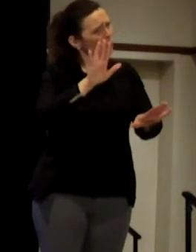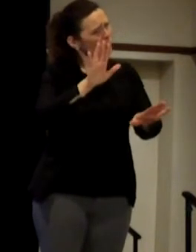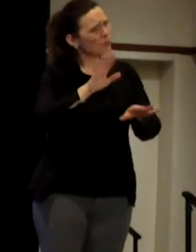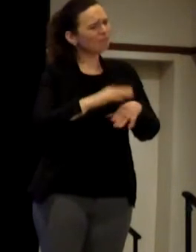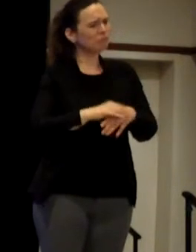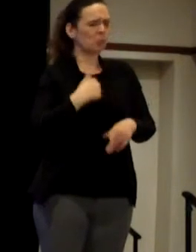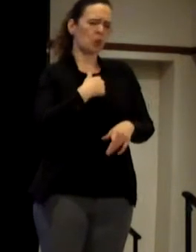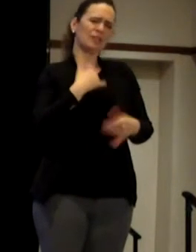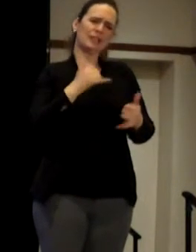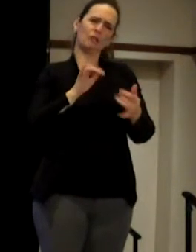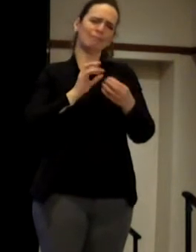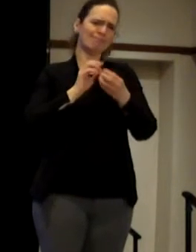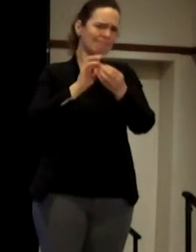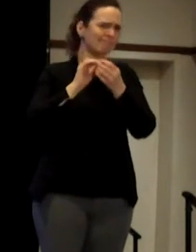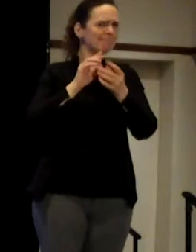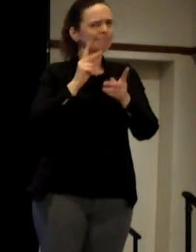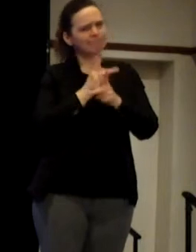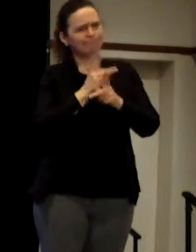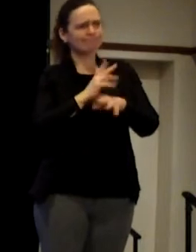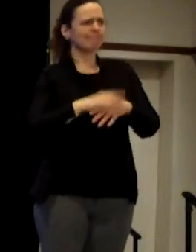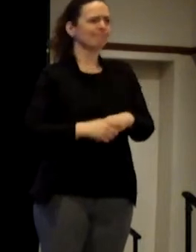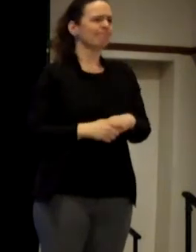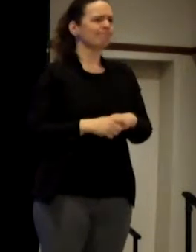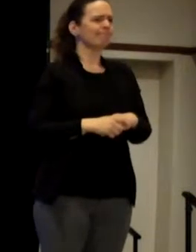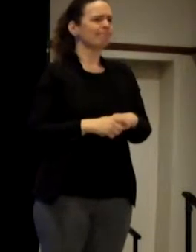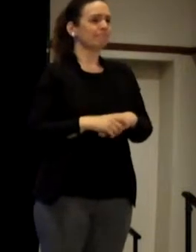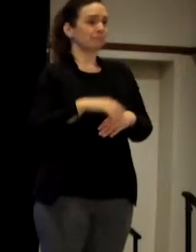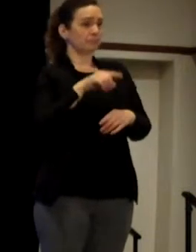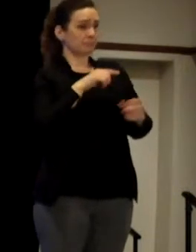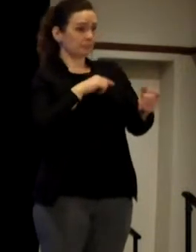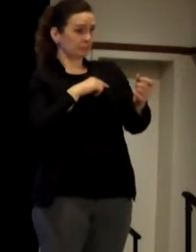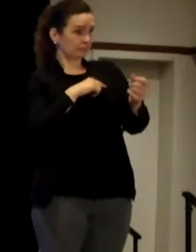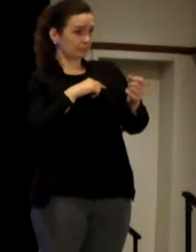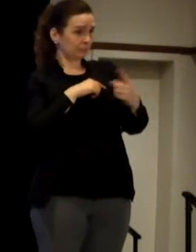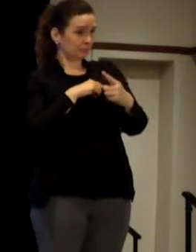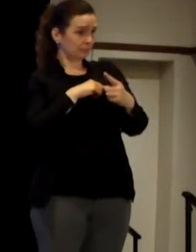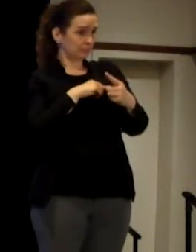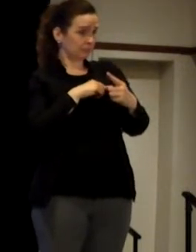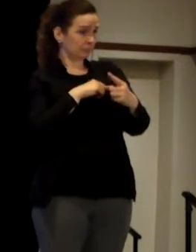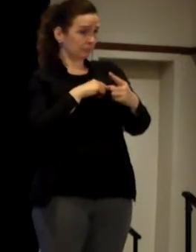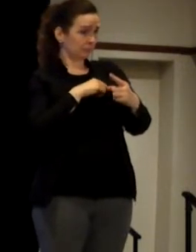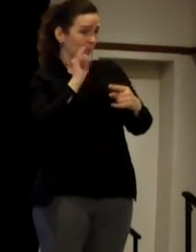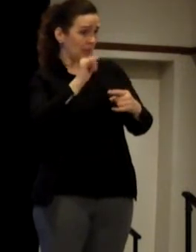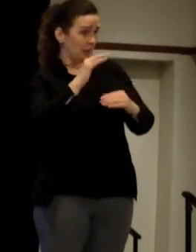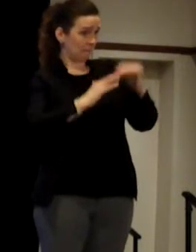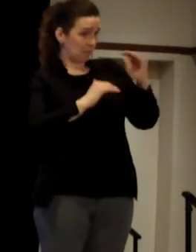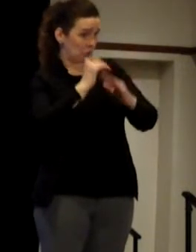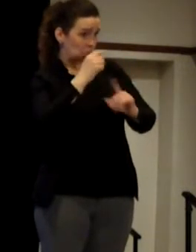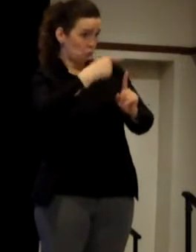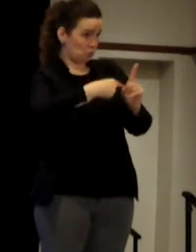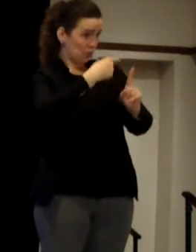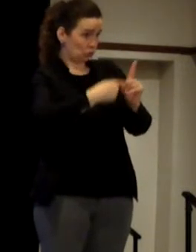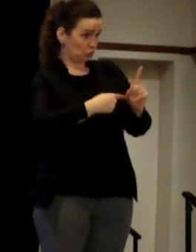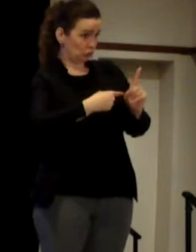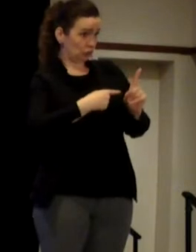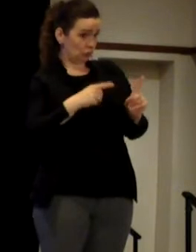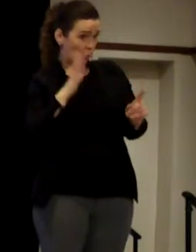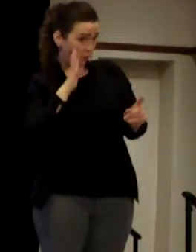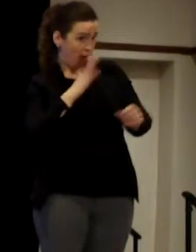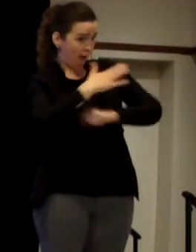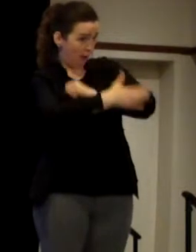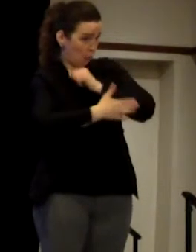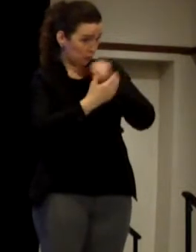funded? Yes. Does that give you any more leverage? If the funding by law, we